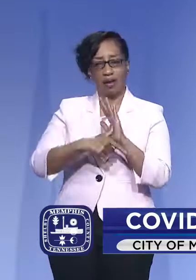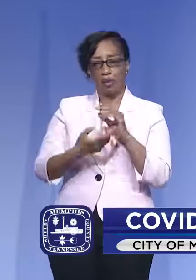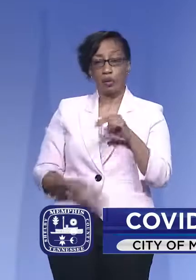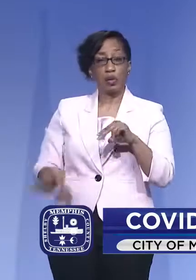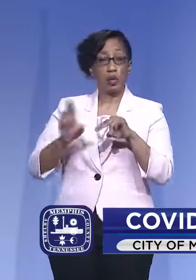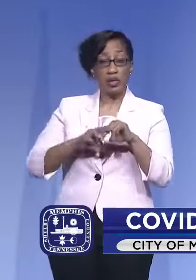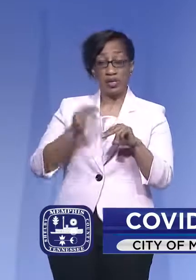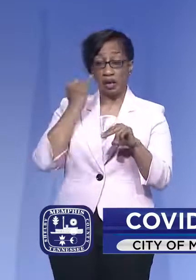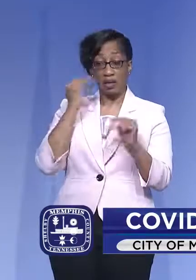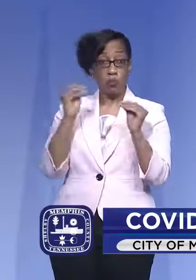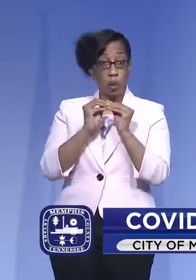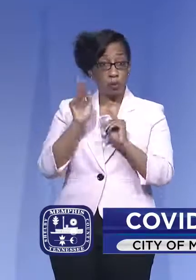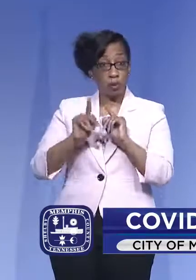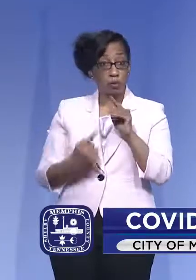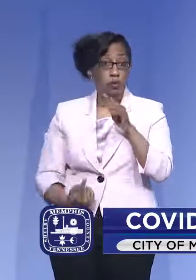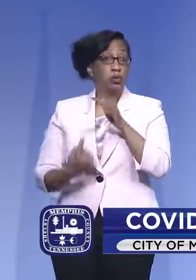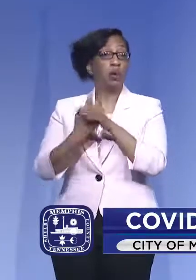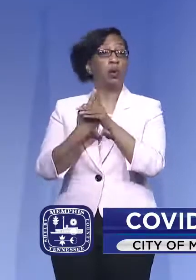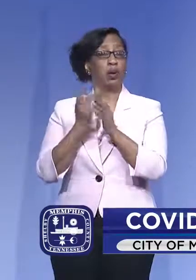demand drives.